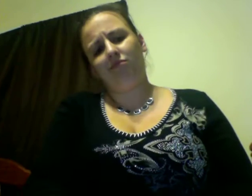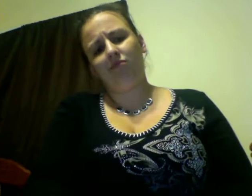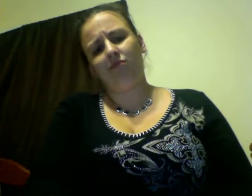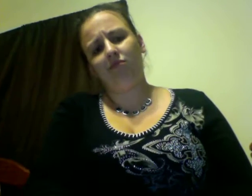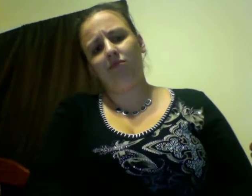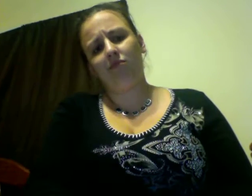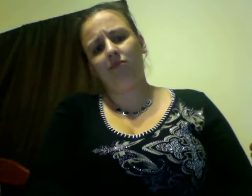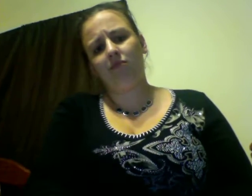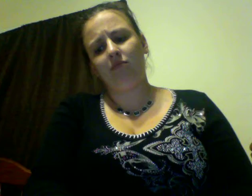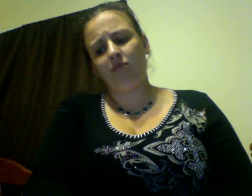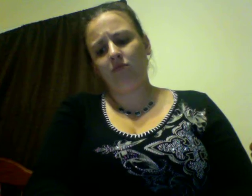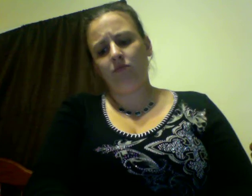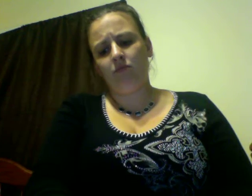ask people to go on a walking meeting